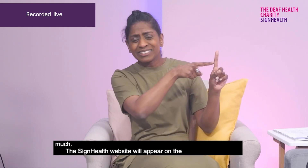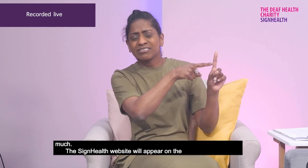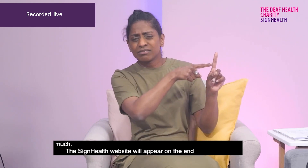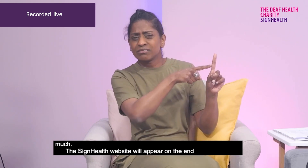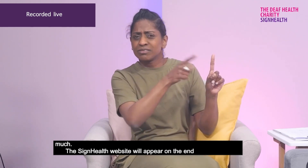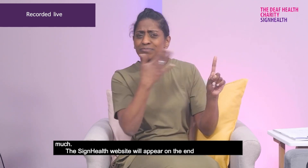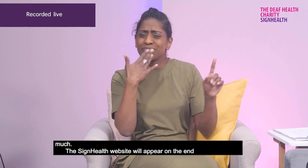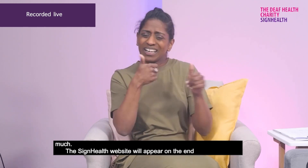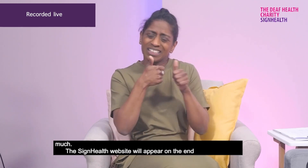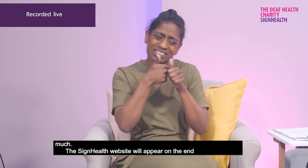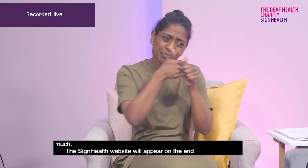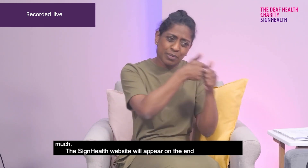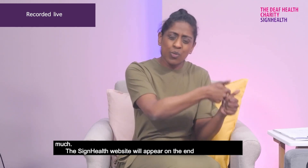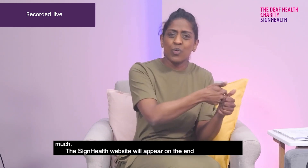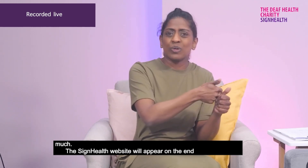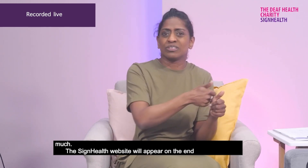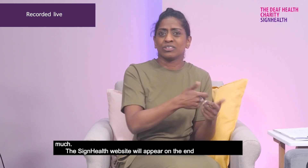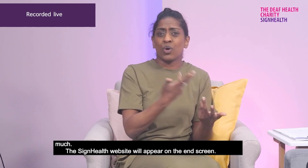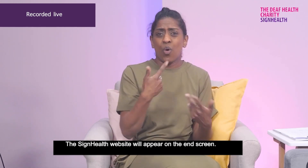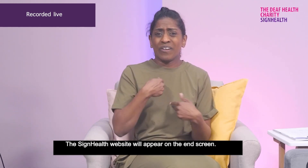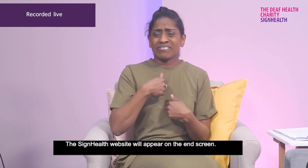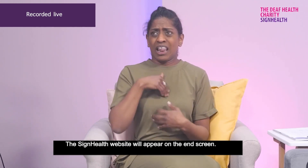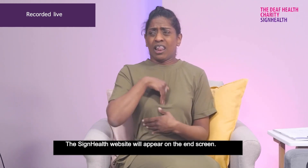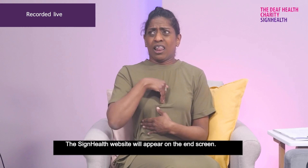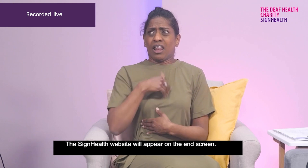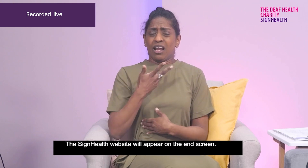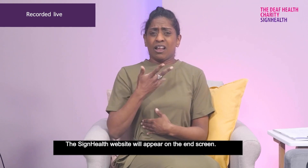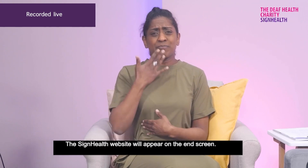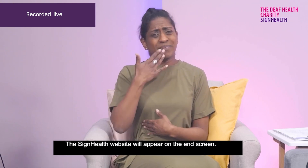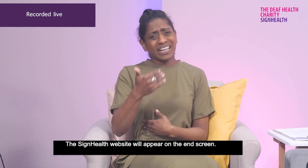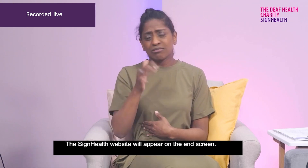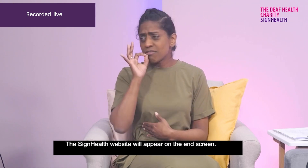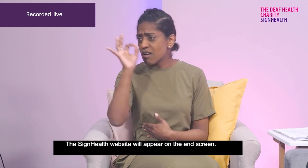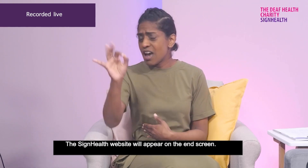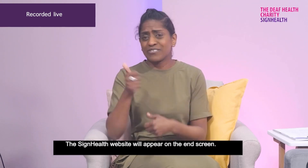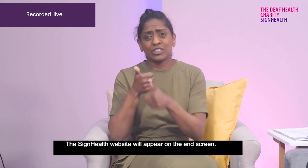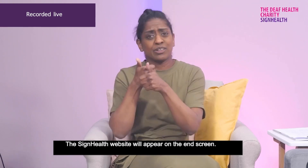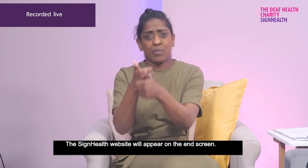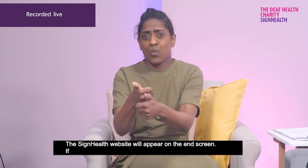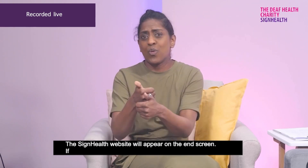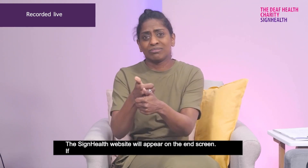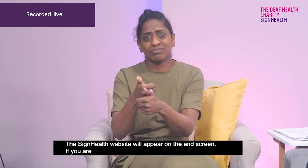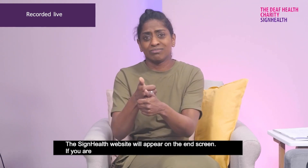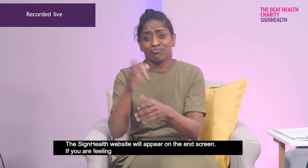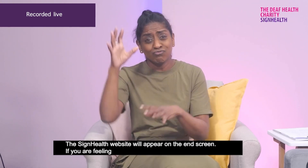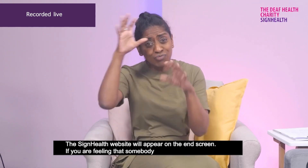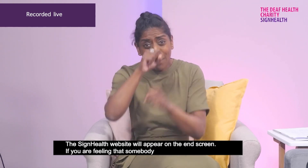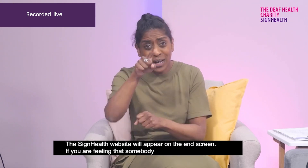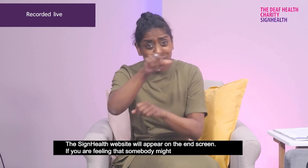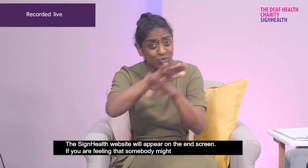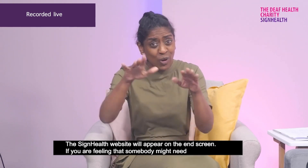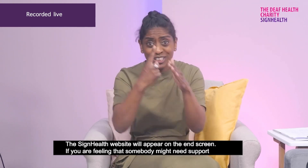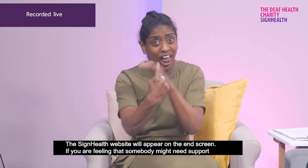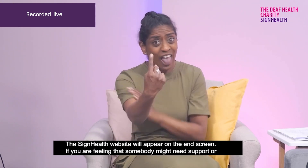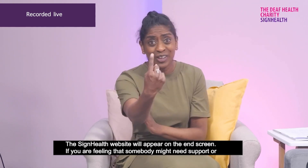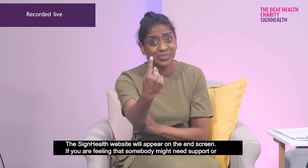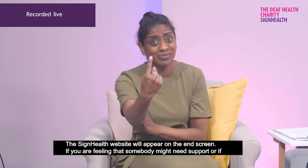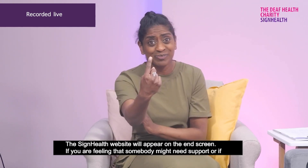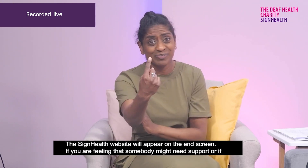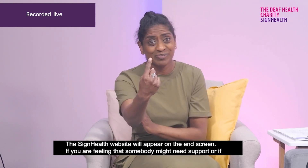So if you are feeling that somebody might need support, or if you're feeling that you do, please do encourage them to ask for it and ask for it yourself.